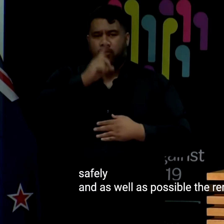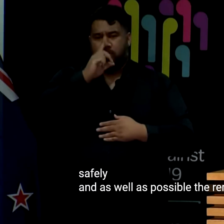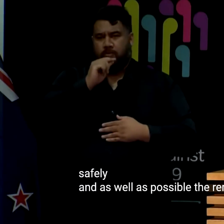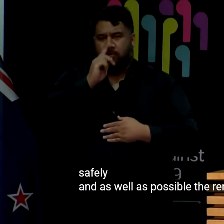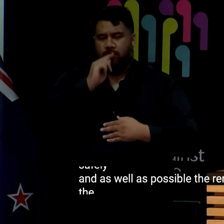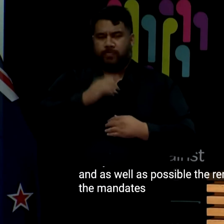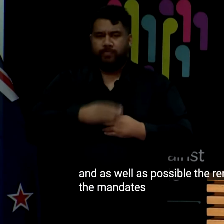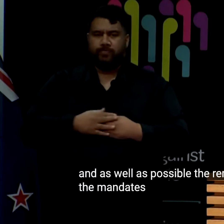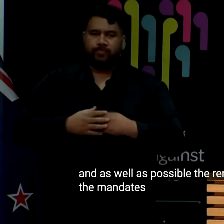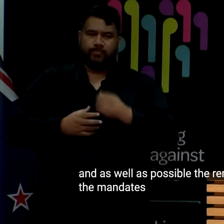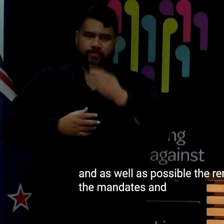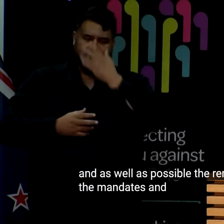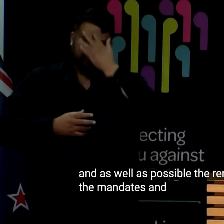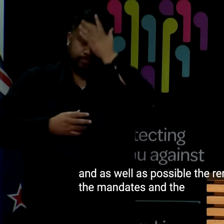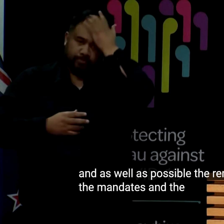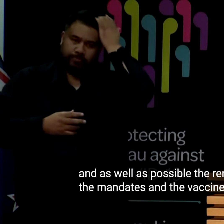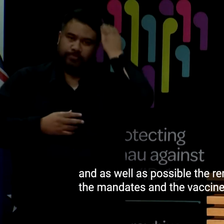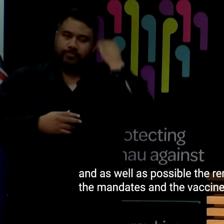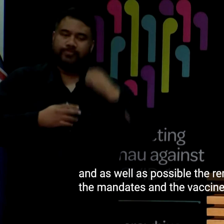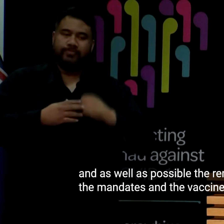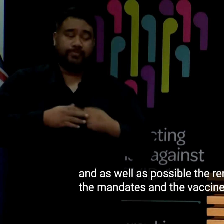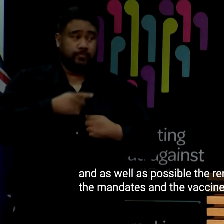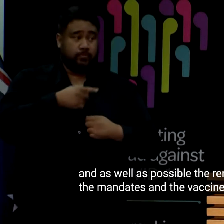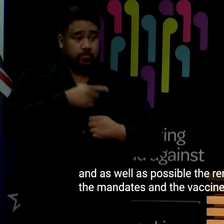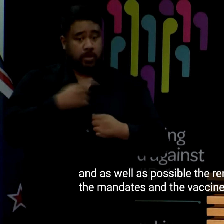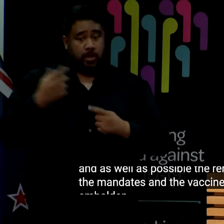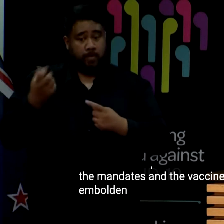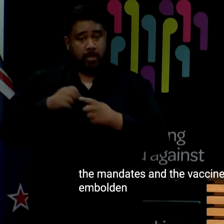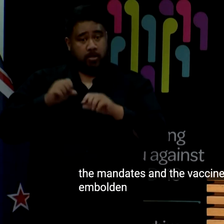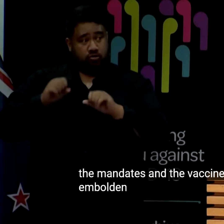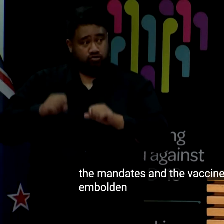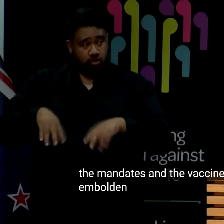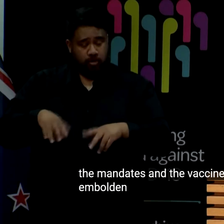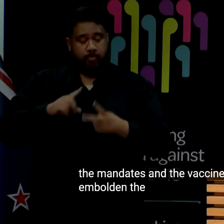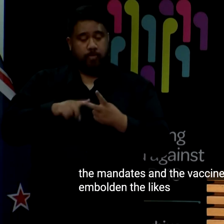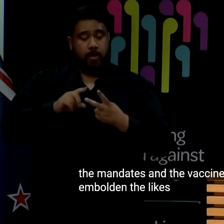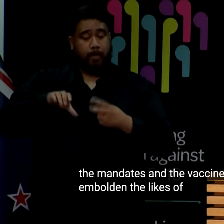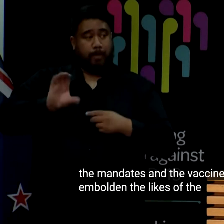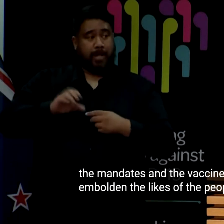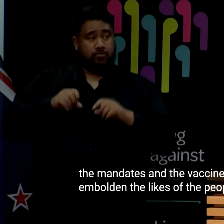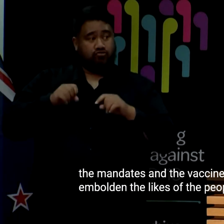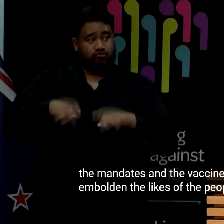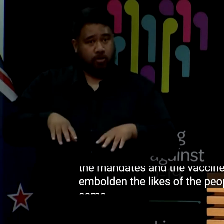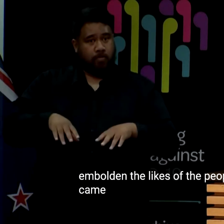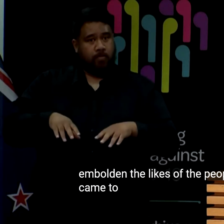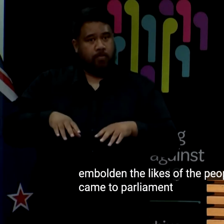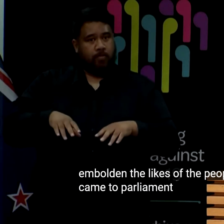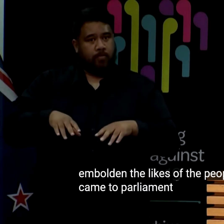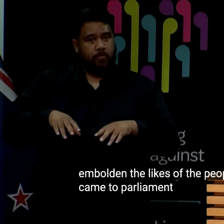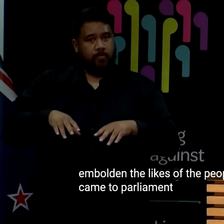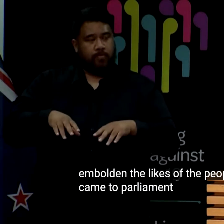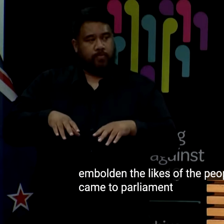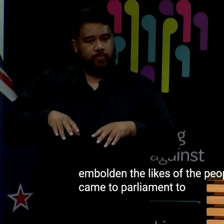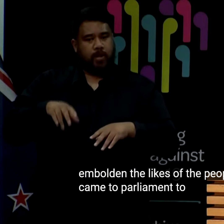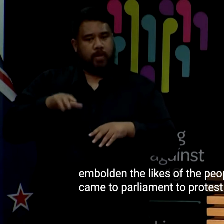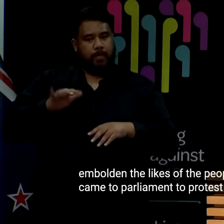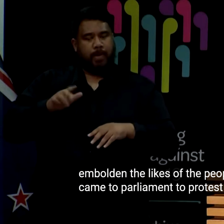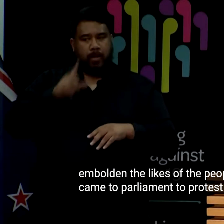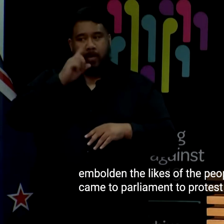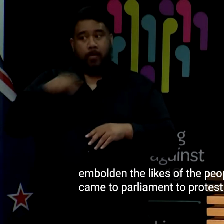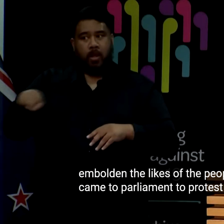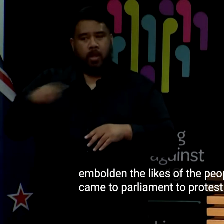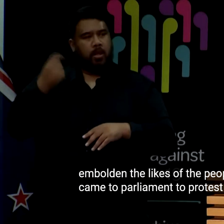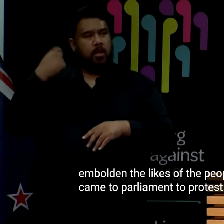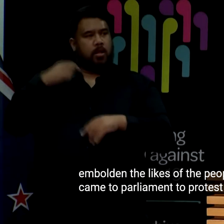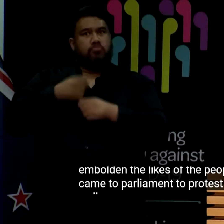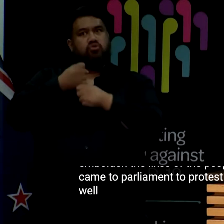The removal of the mandates and the vaccine passes will embolden the likes of the people who came to Parliament to